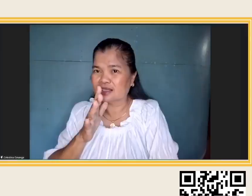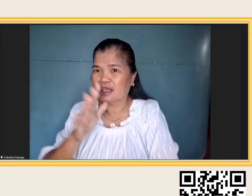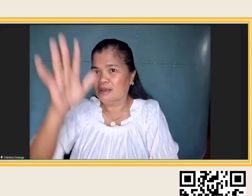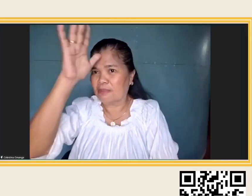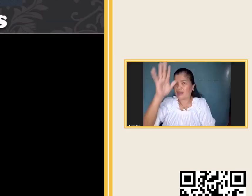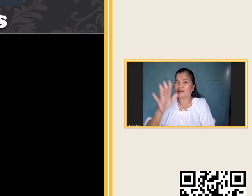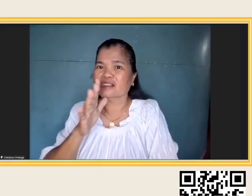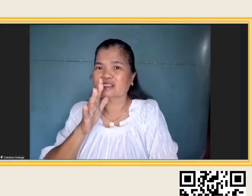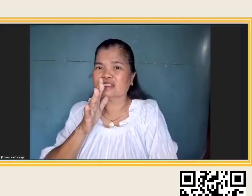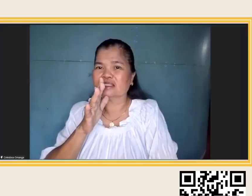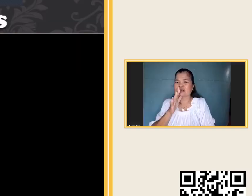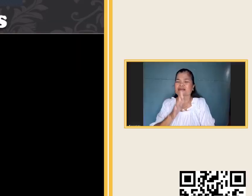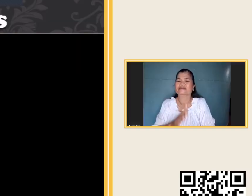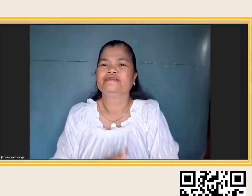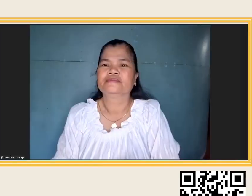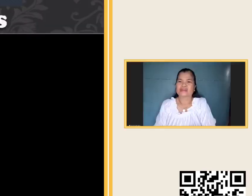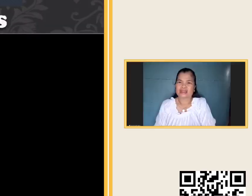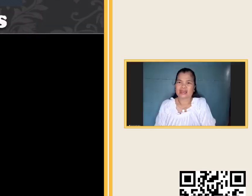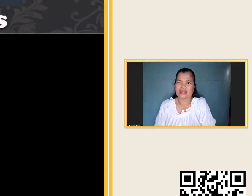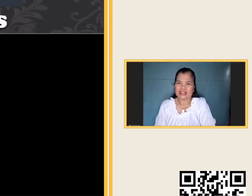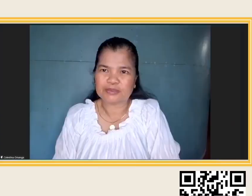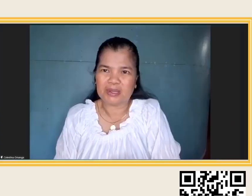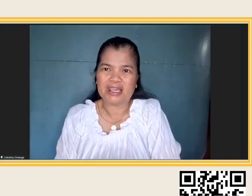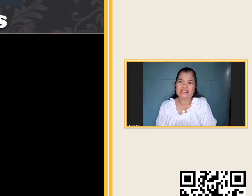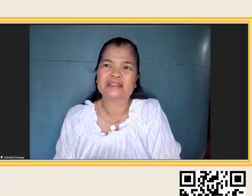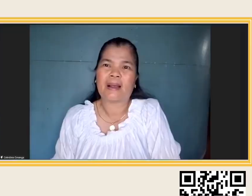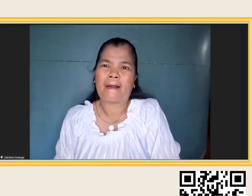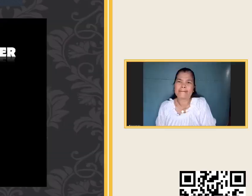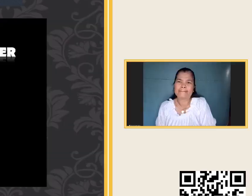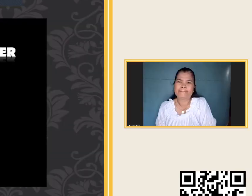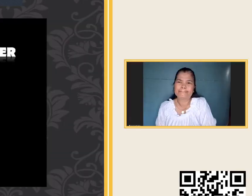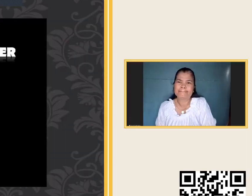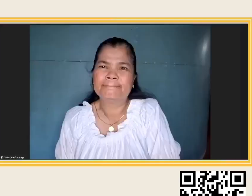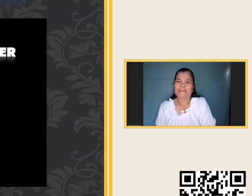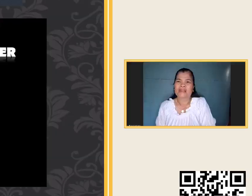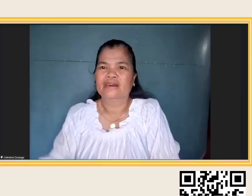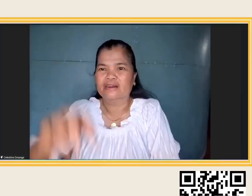Parents. Parents. Okay, next please.